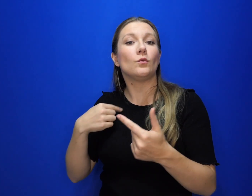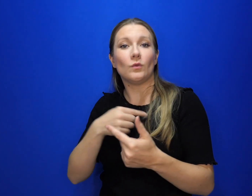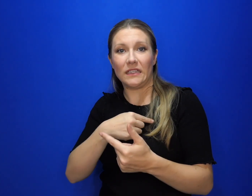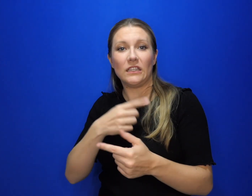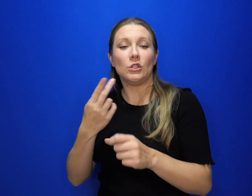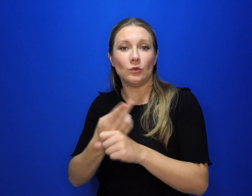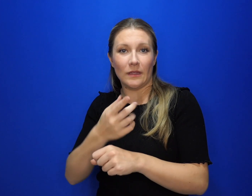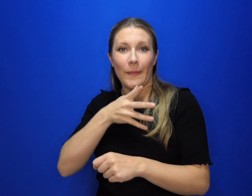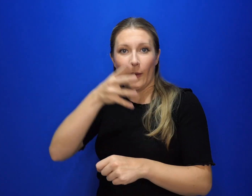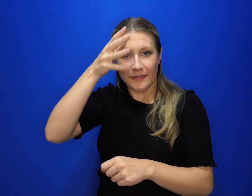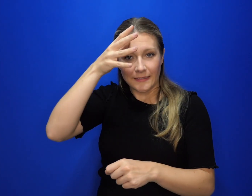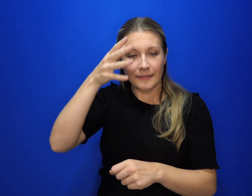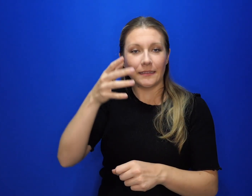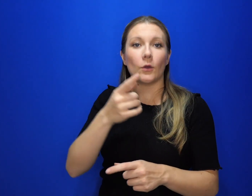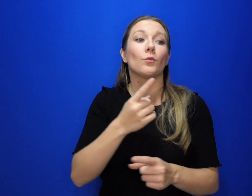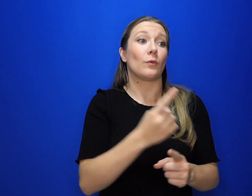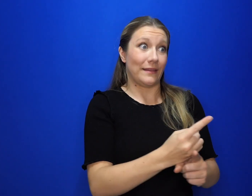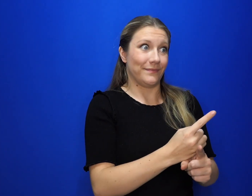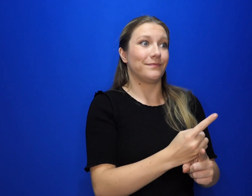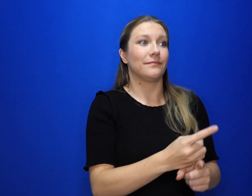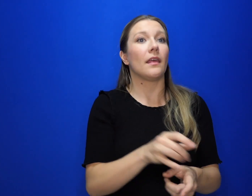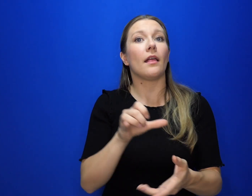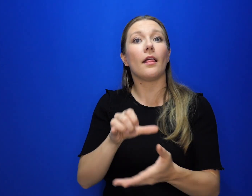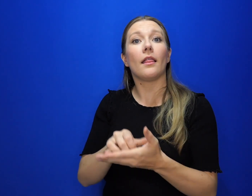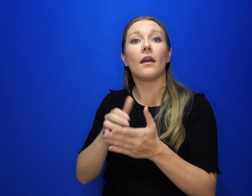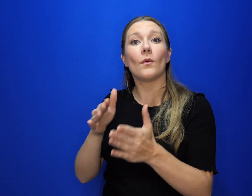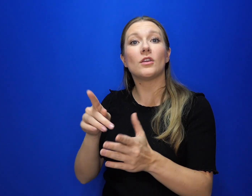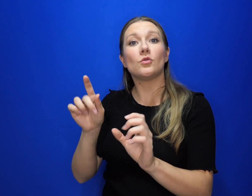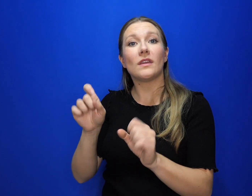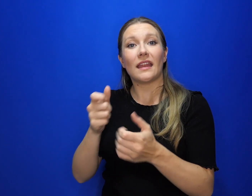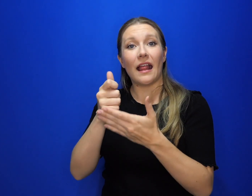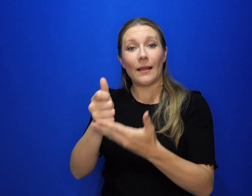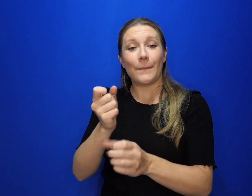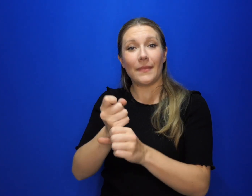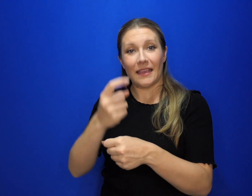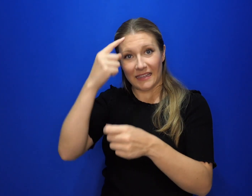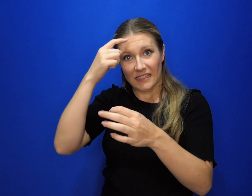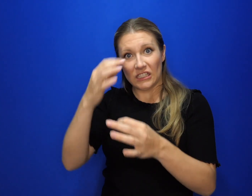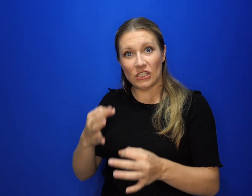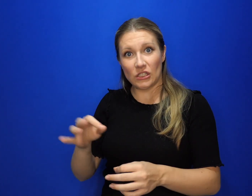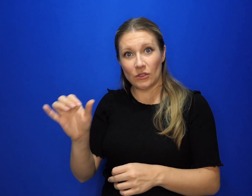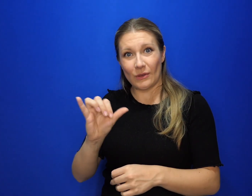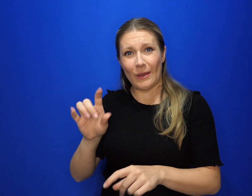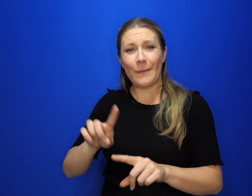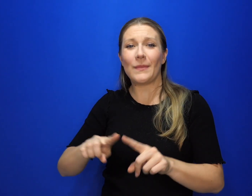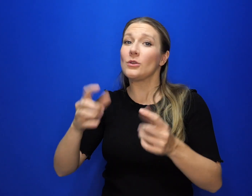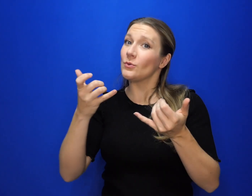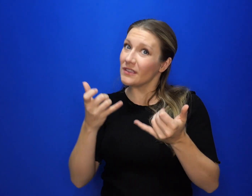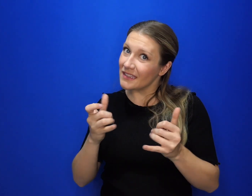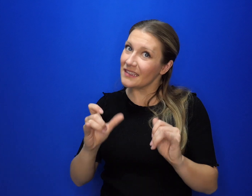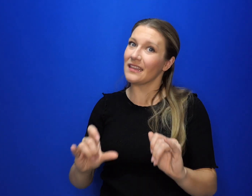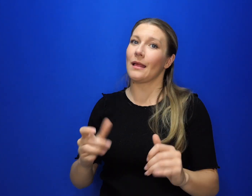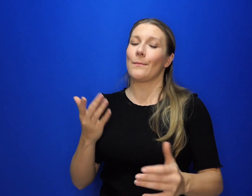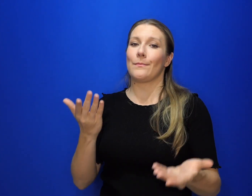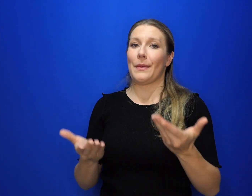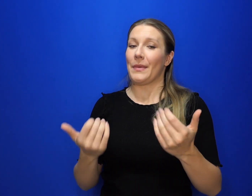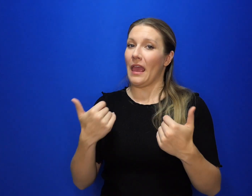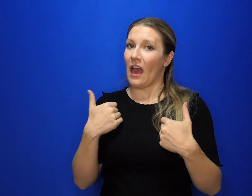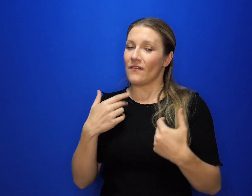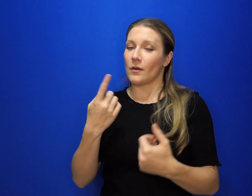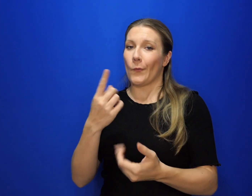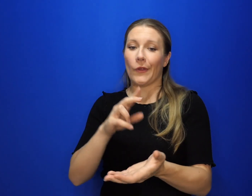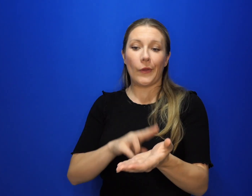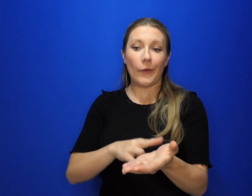we defer to the parents. And that way you can help make decisions. Yes. But you still might run into